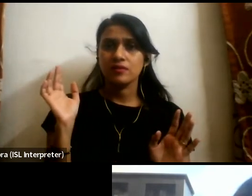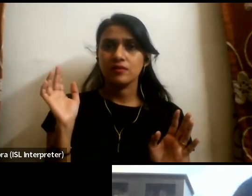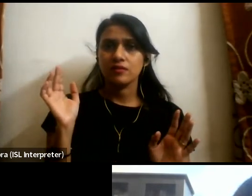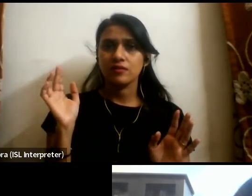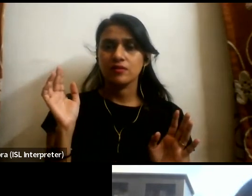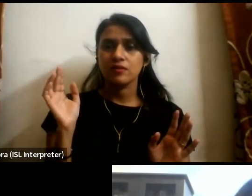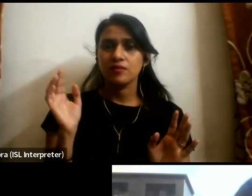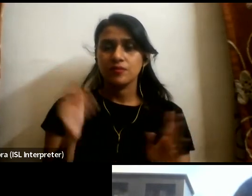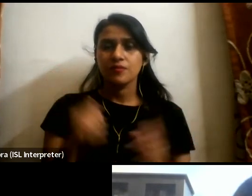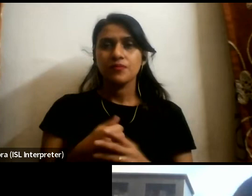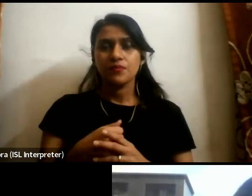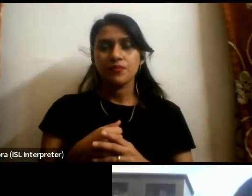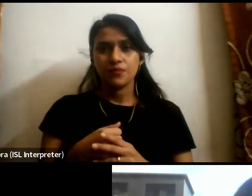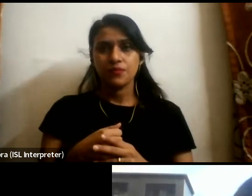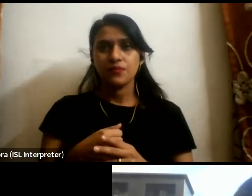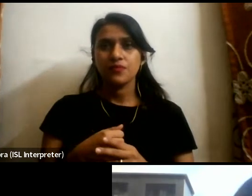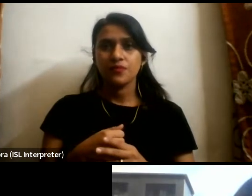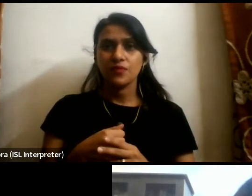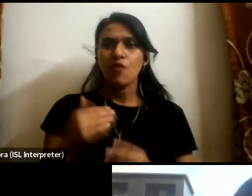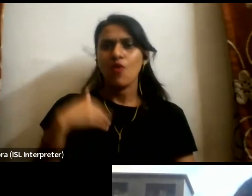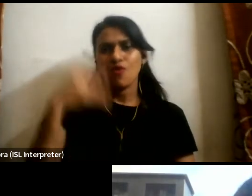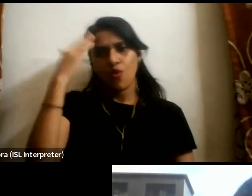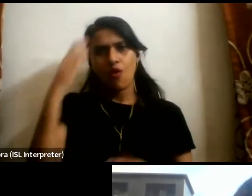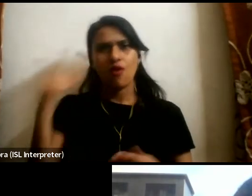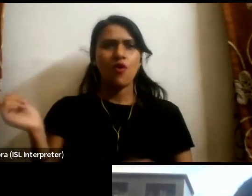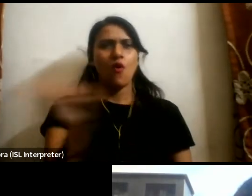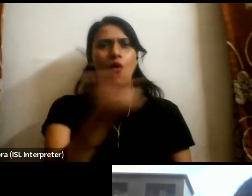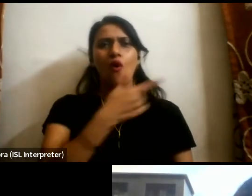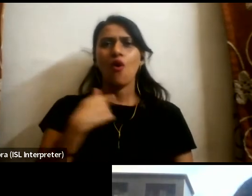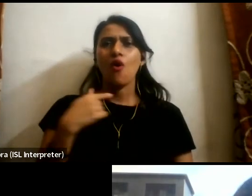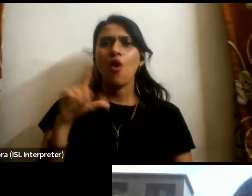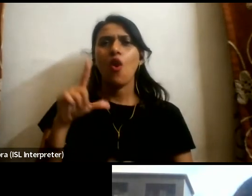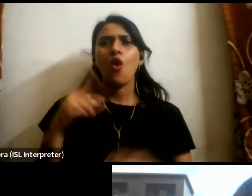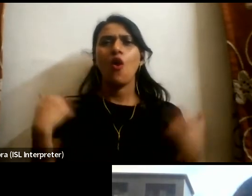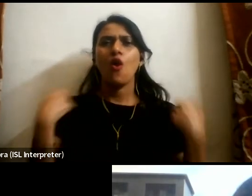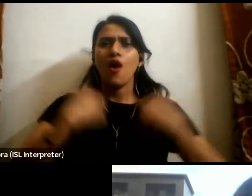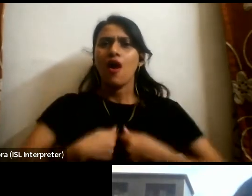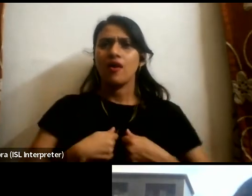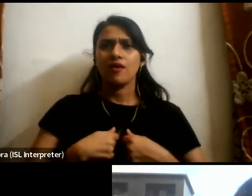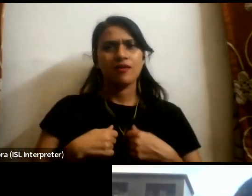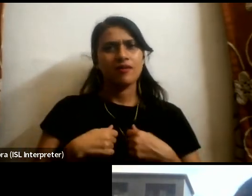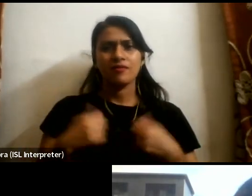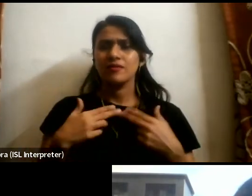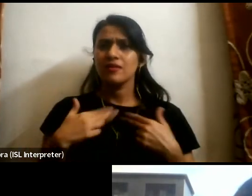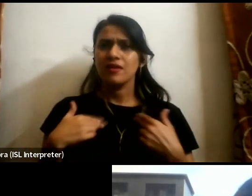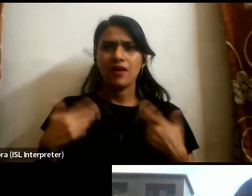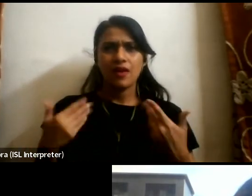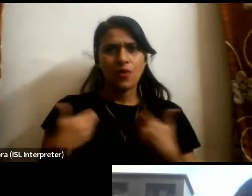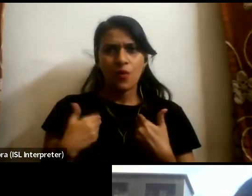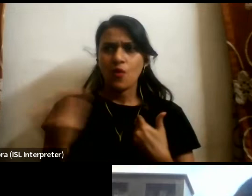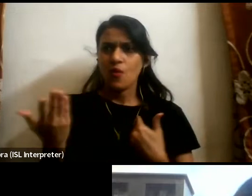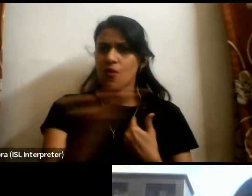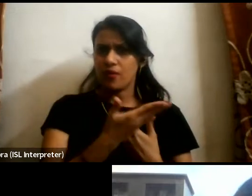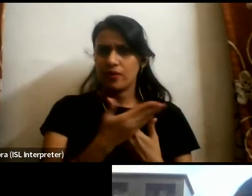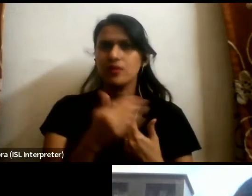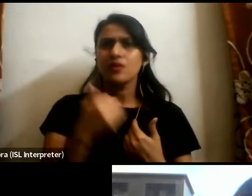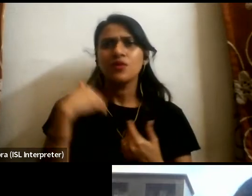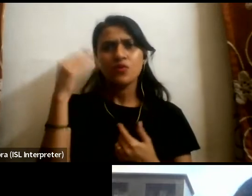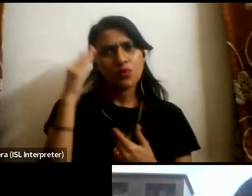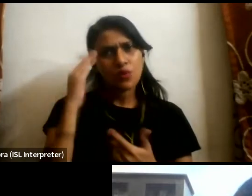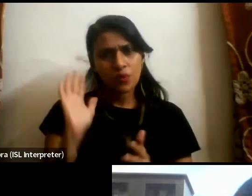is. We know as lawyers that law constrains, but it doesn't fully constrain, right? I mean, there is a lot